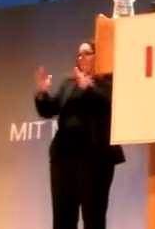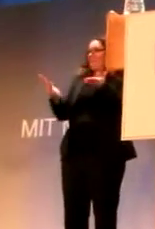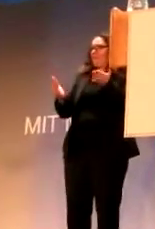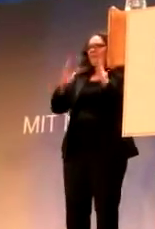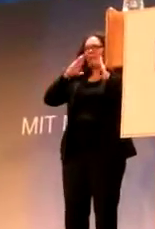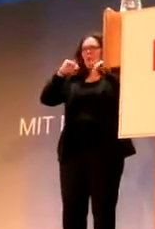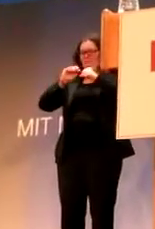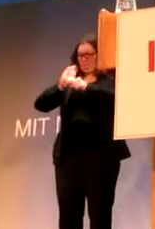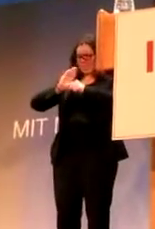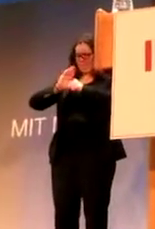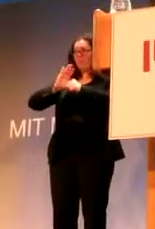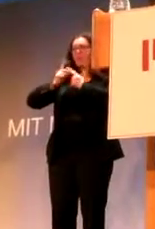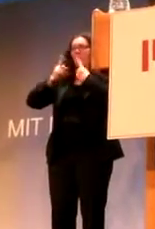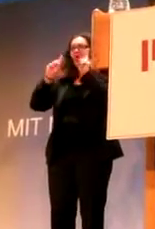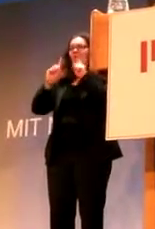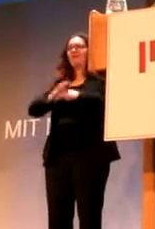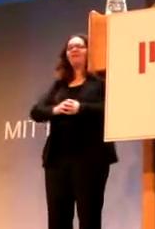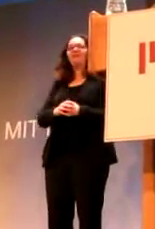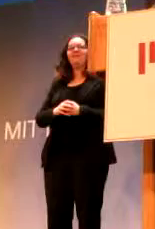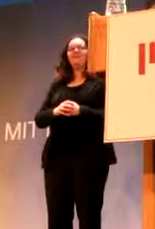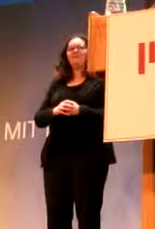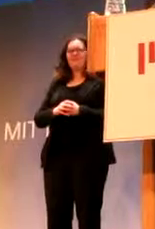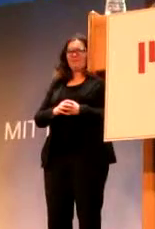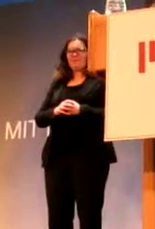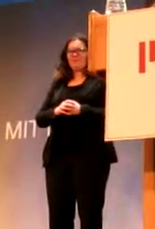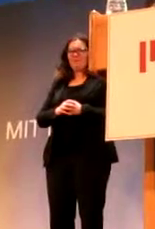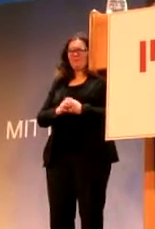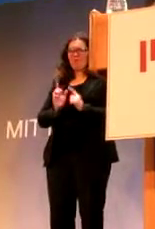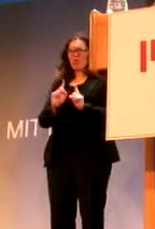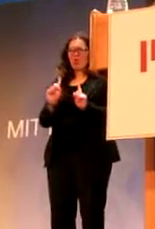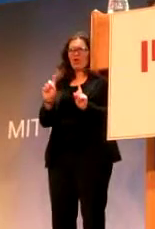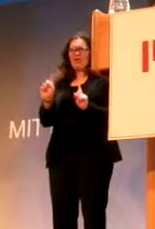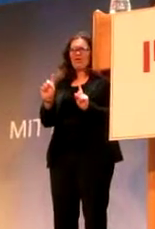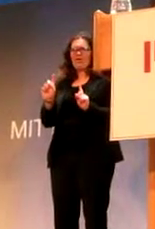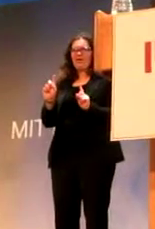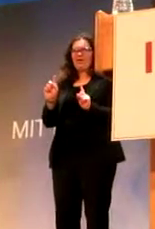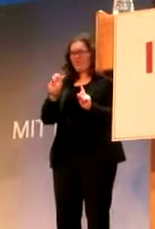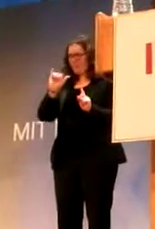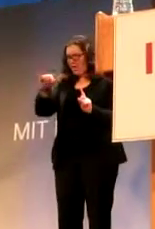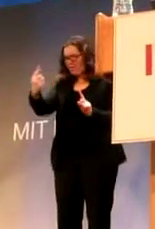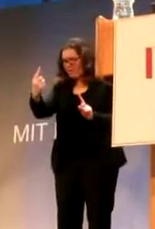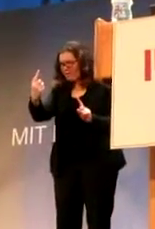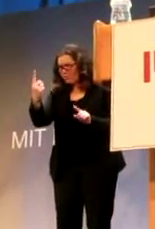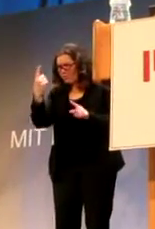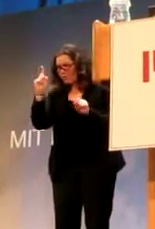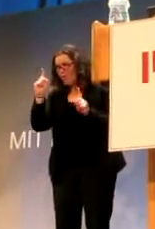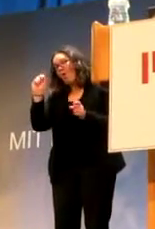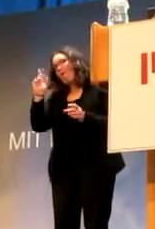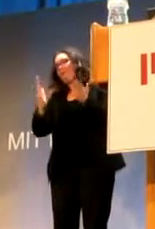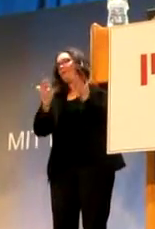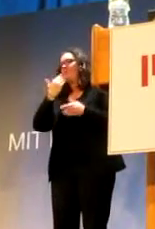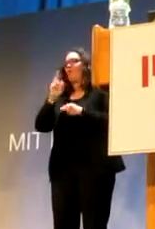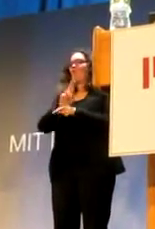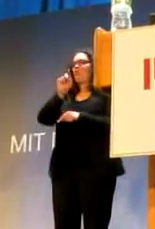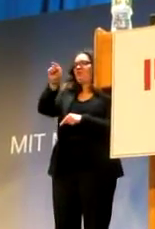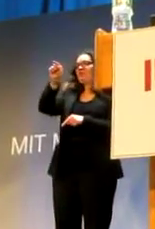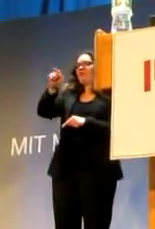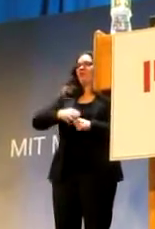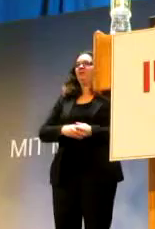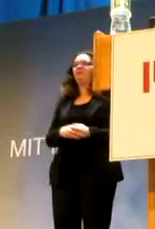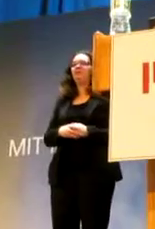This mic's on and working. Mm-hmm. Is it working? Mm-hmm. Is this one working? Yeah. All right, maybe I better use this